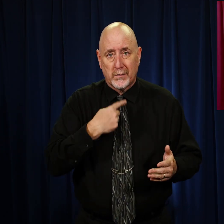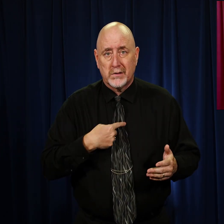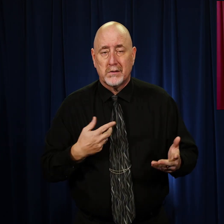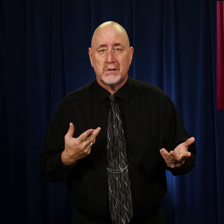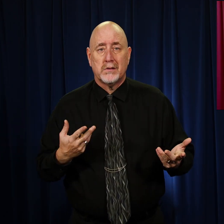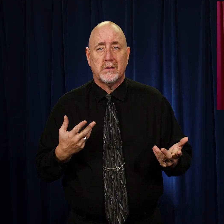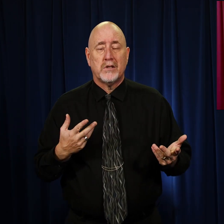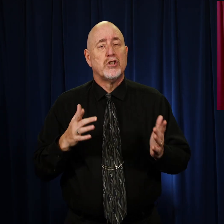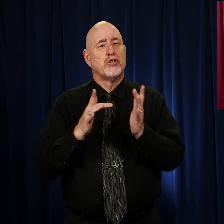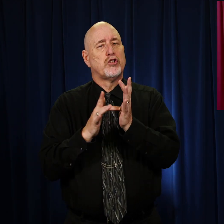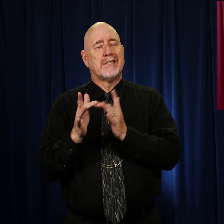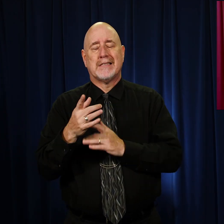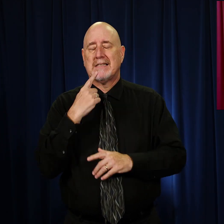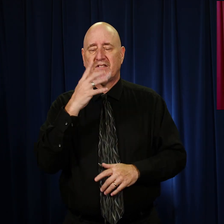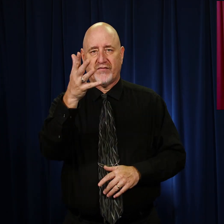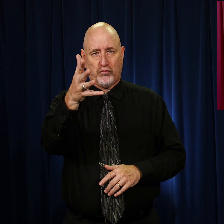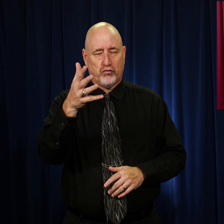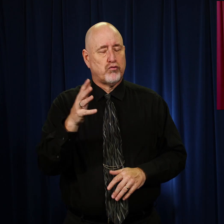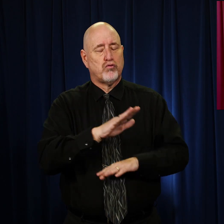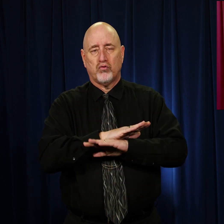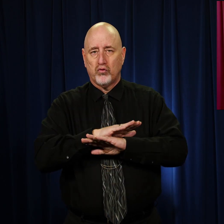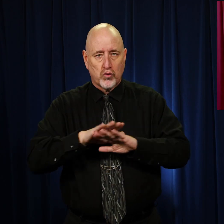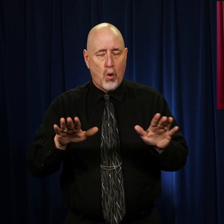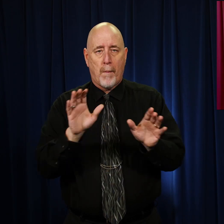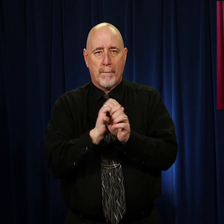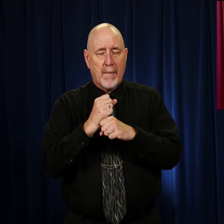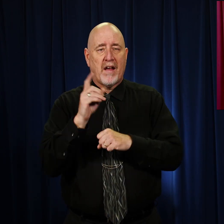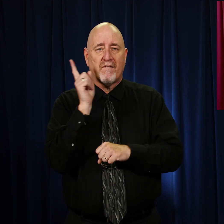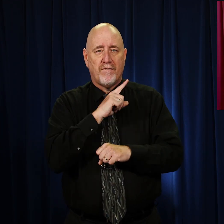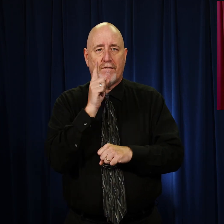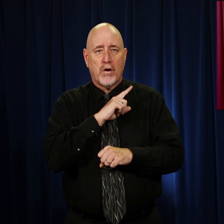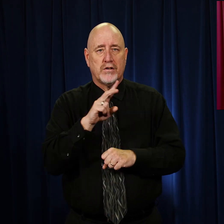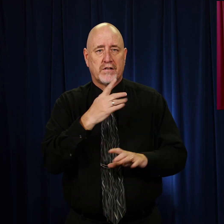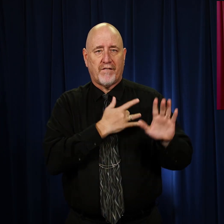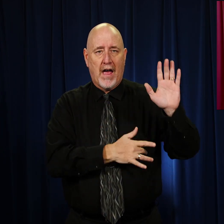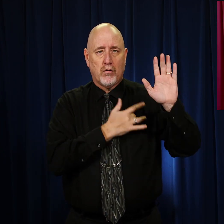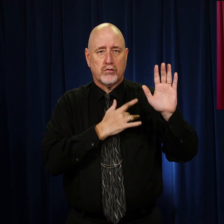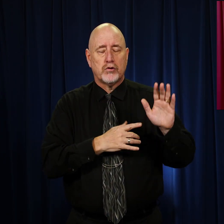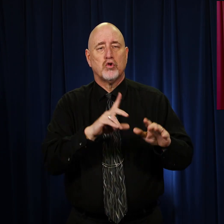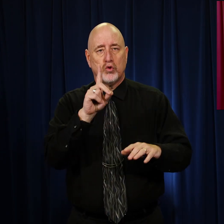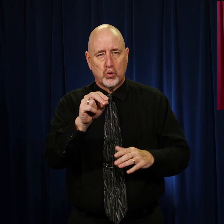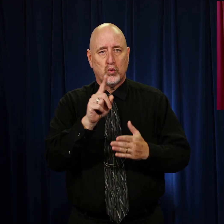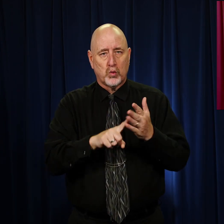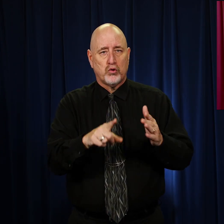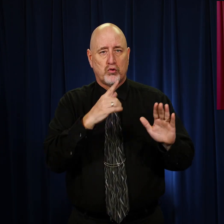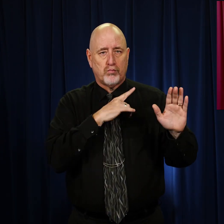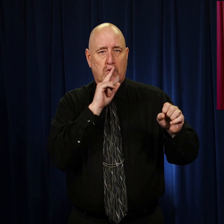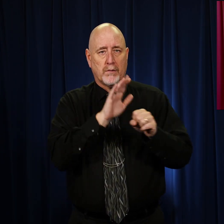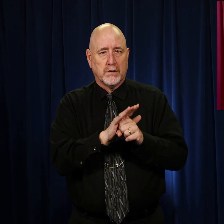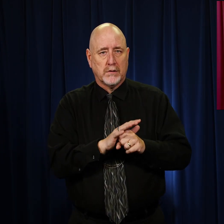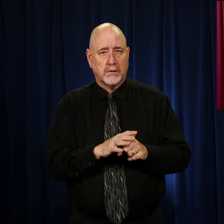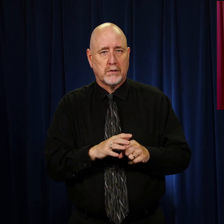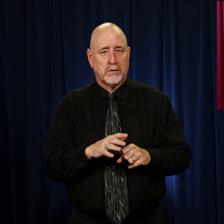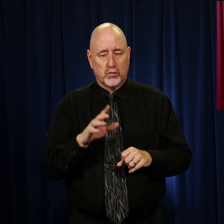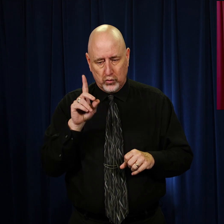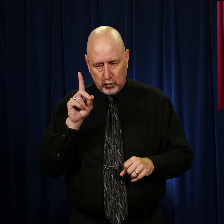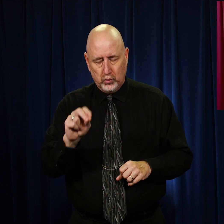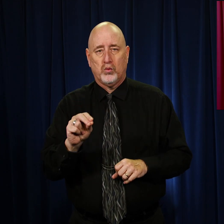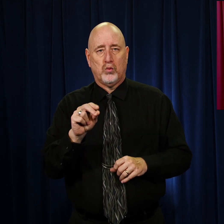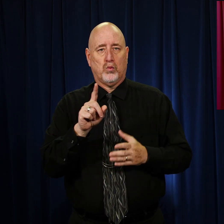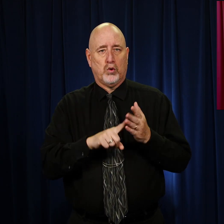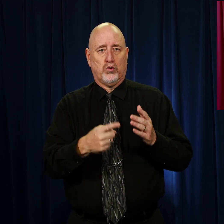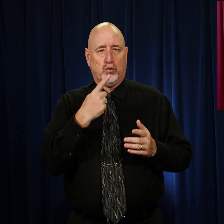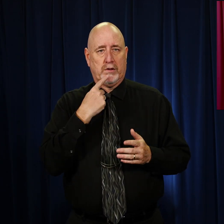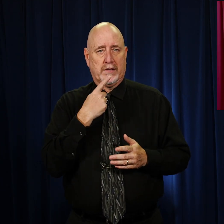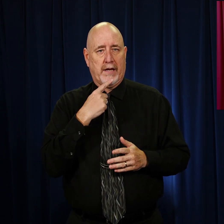honest or not. Jesus is saying, don't make false vows. Fulfill your vows to people. Fulfill your